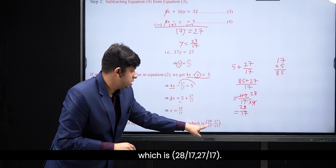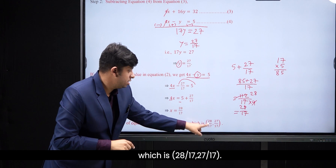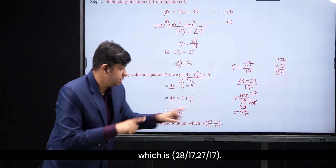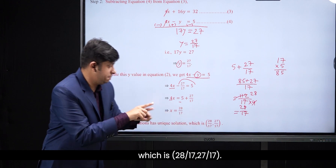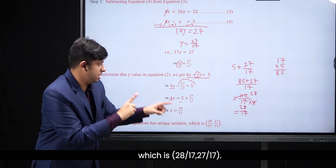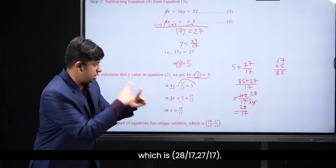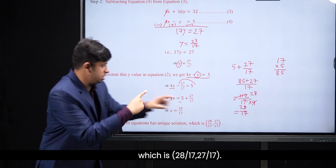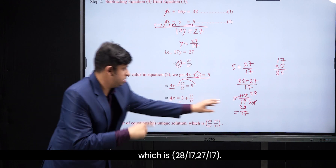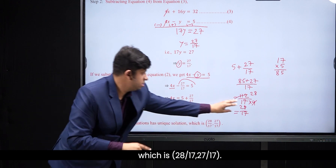17.